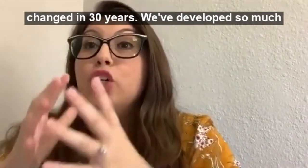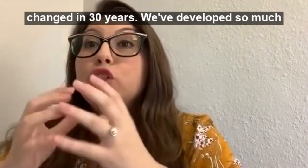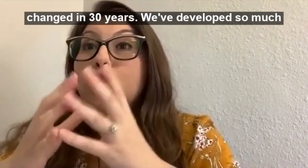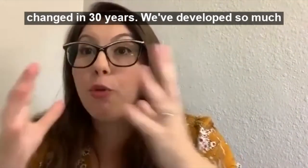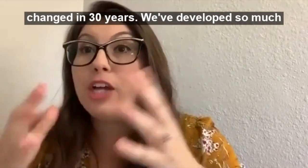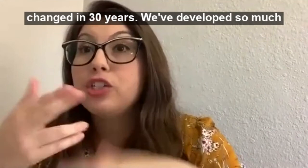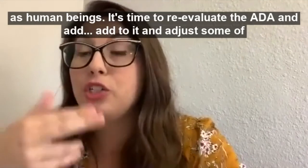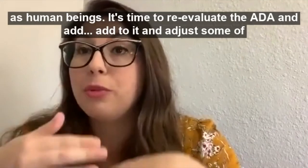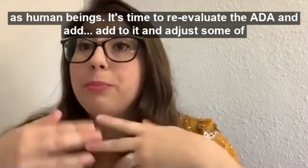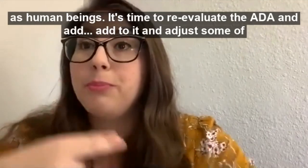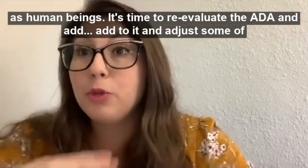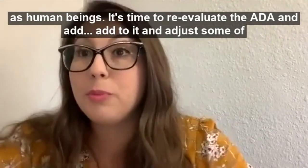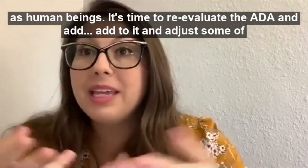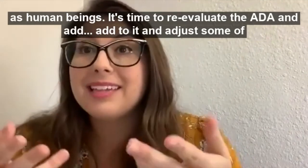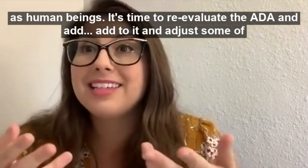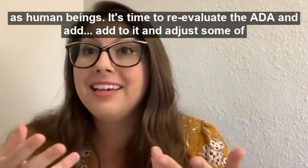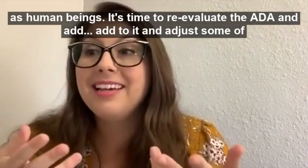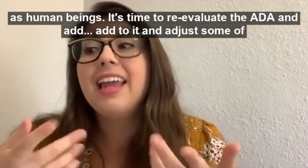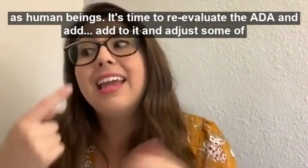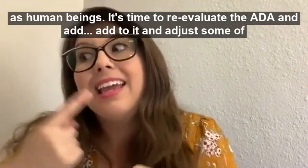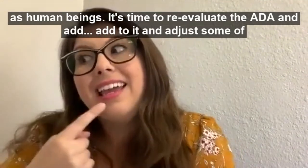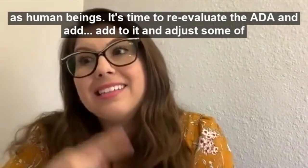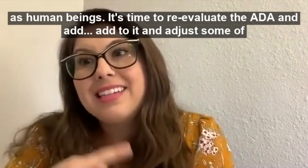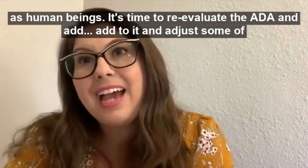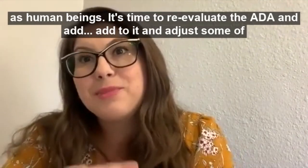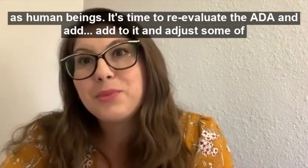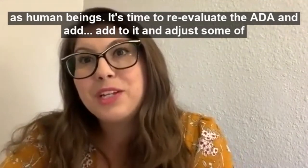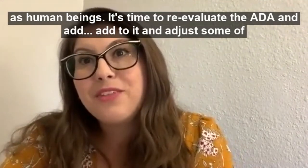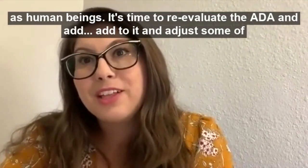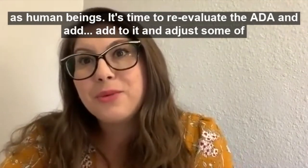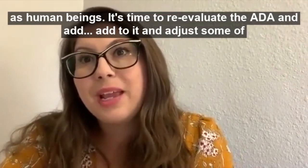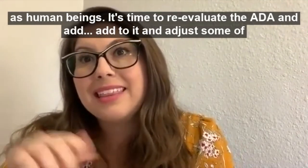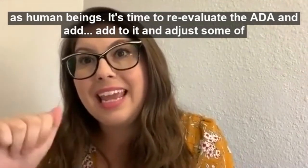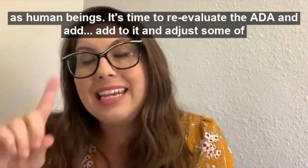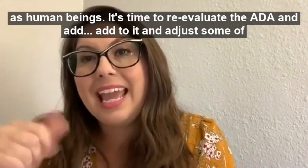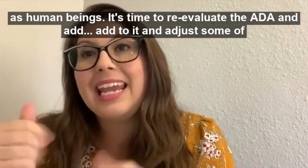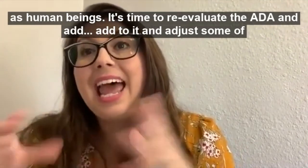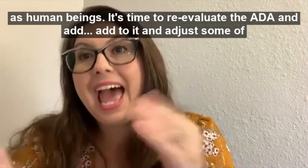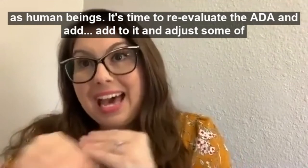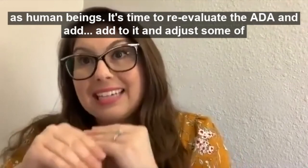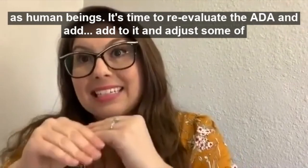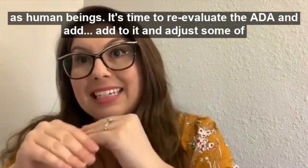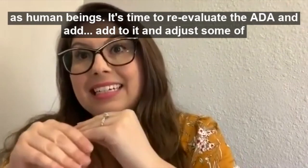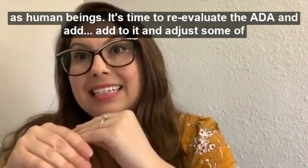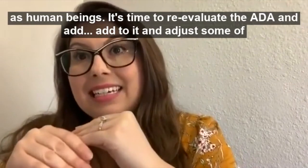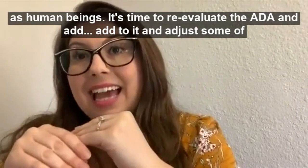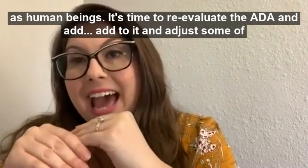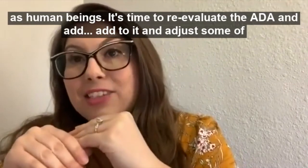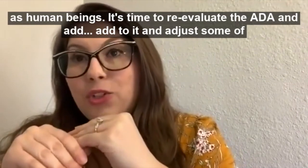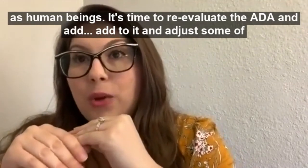so much as human beings. It's time to reevaluate the ADA and add to it.